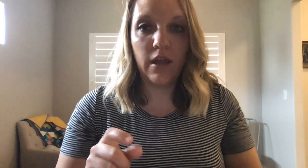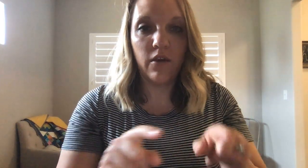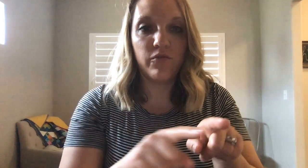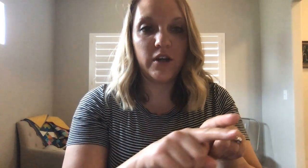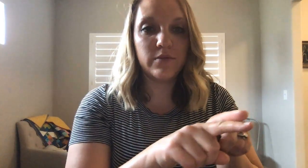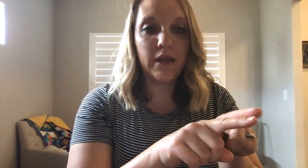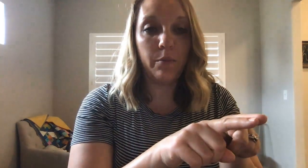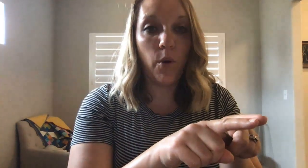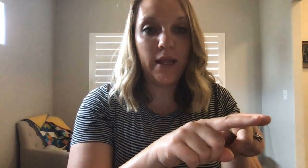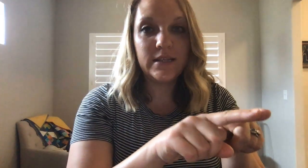another, first we're going to point